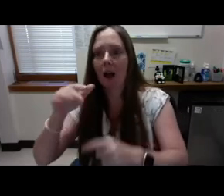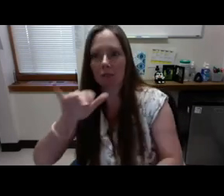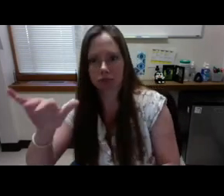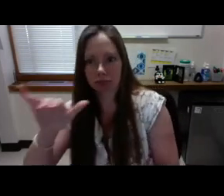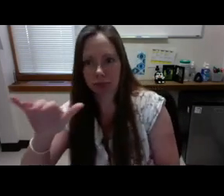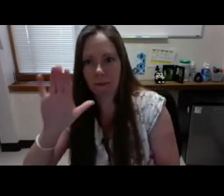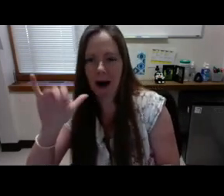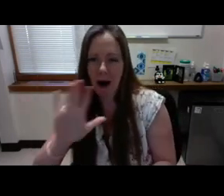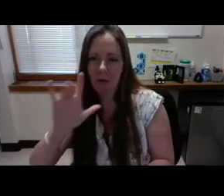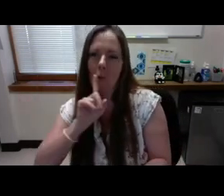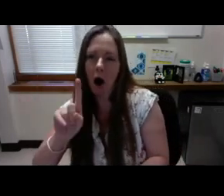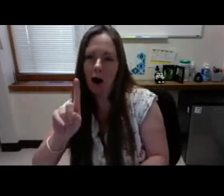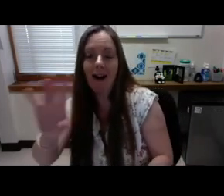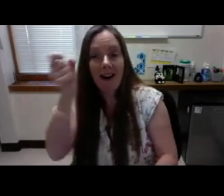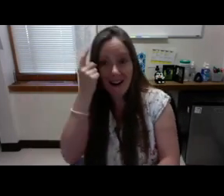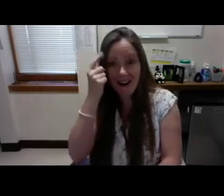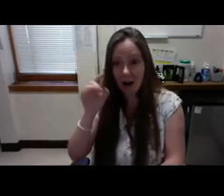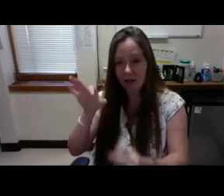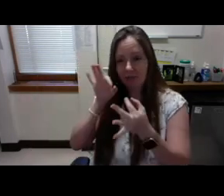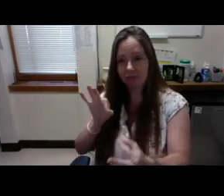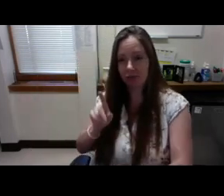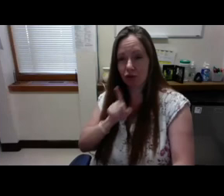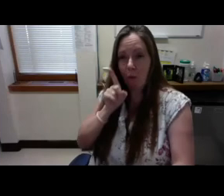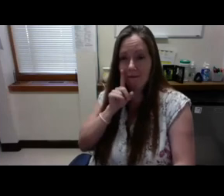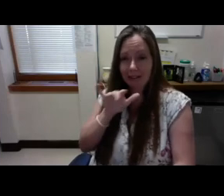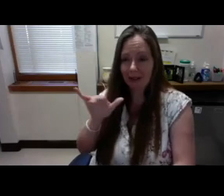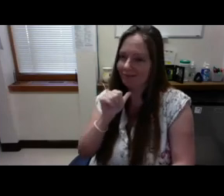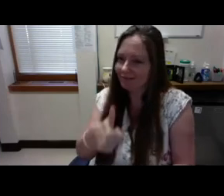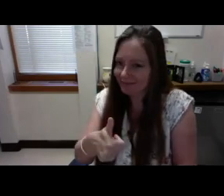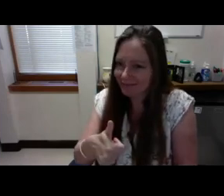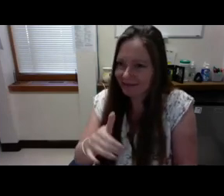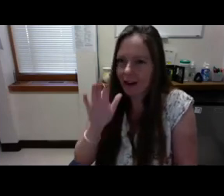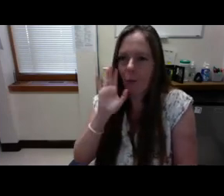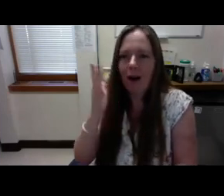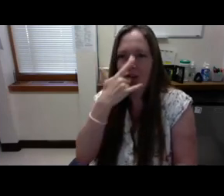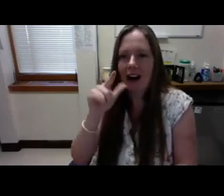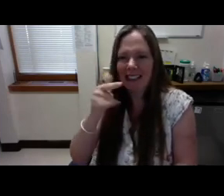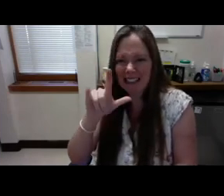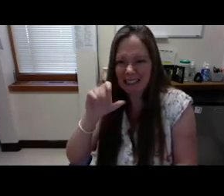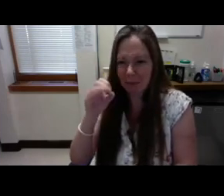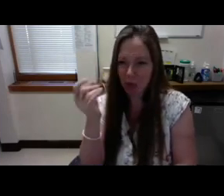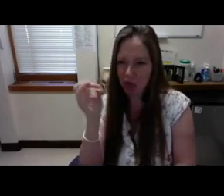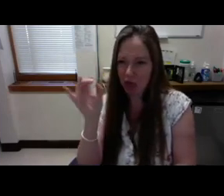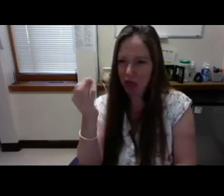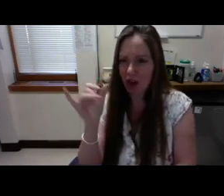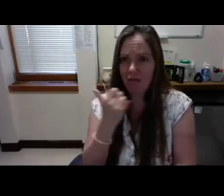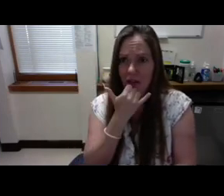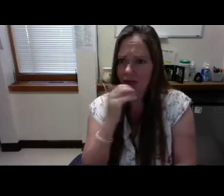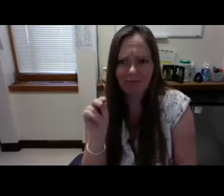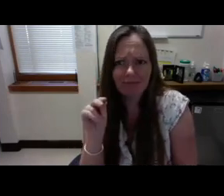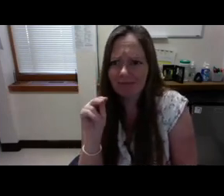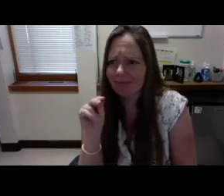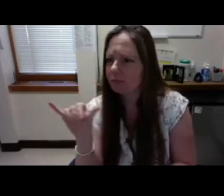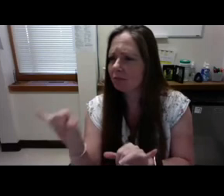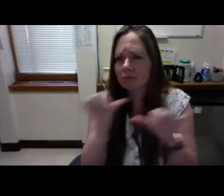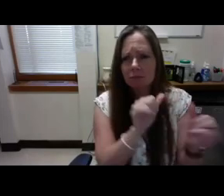spelling starts by about 1 year old. Now, it's not sophisticated finger spelling. It's going to look like